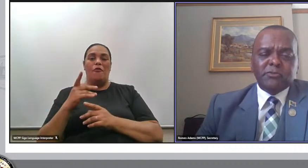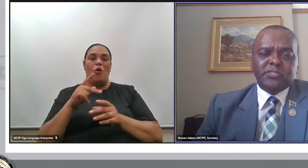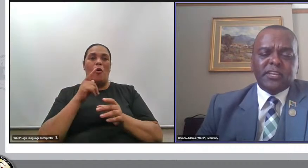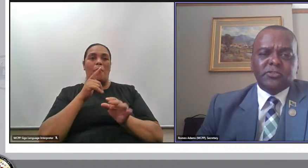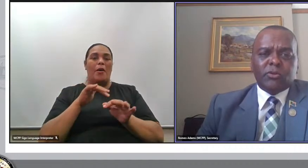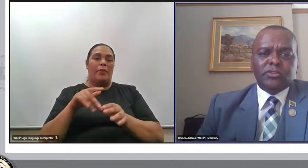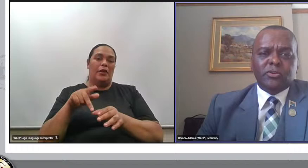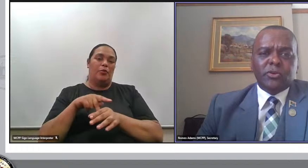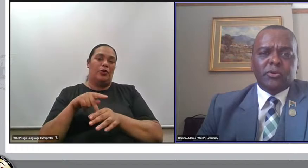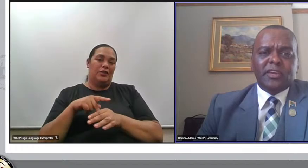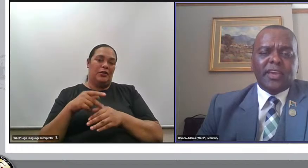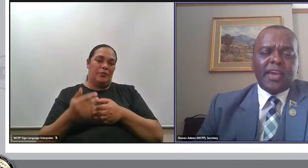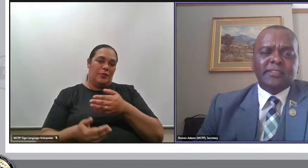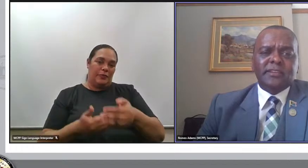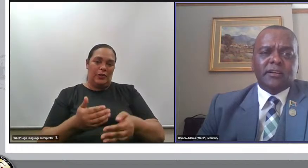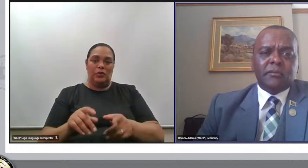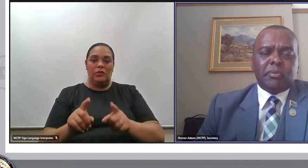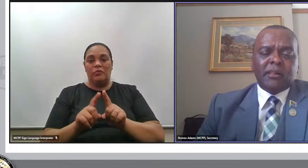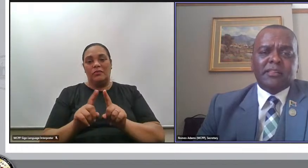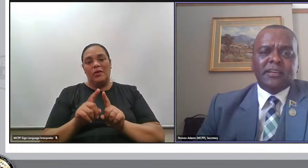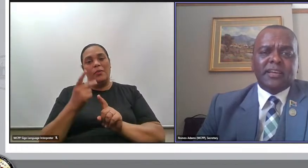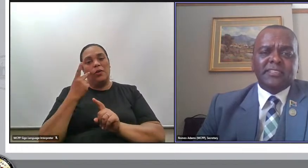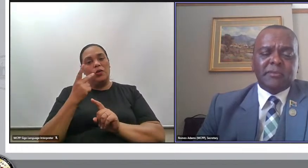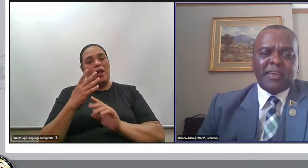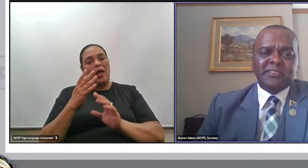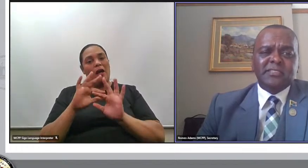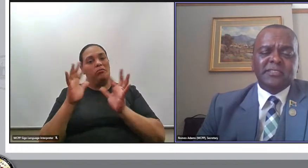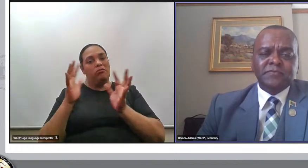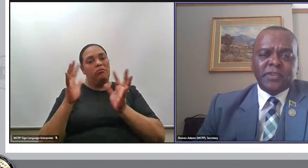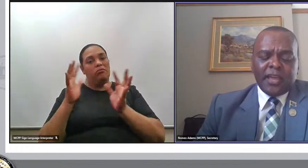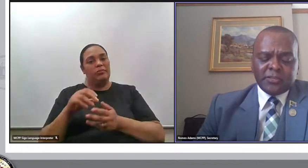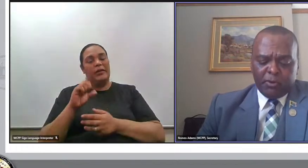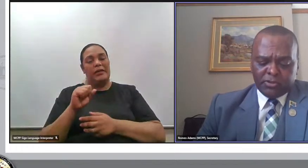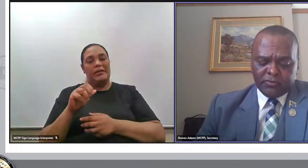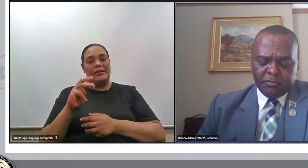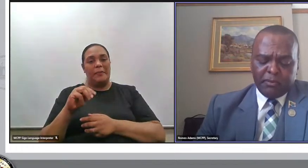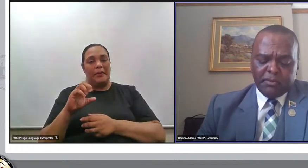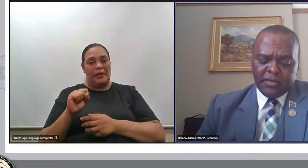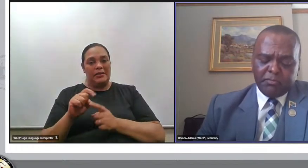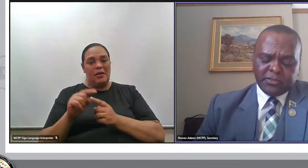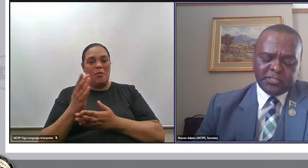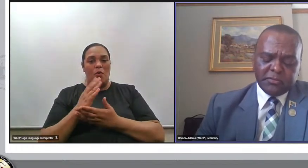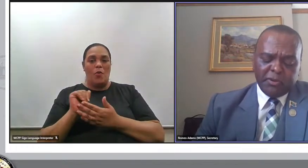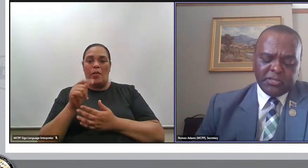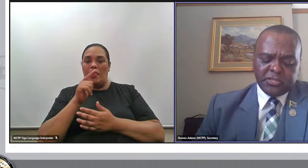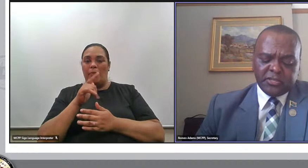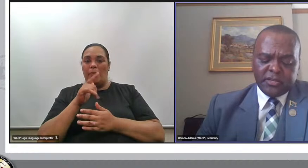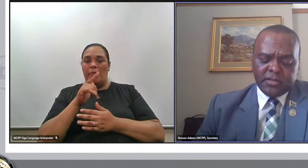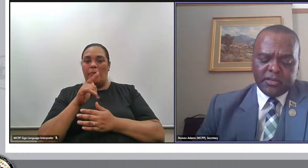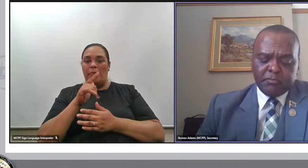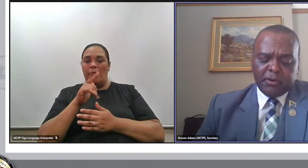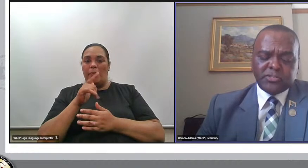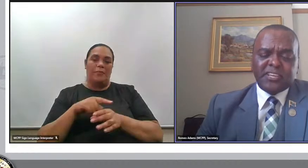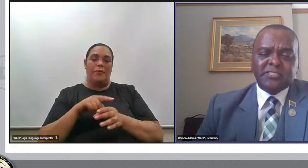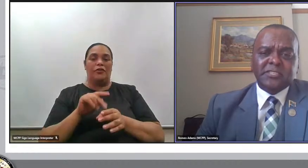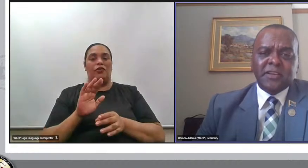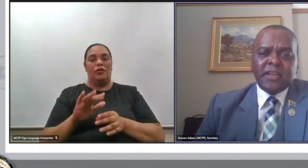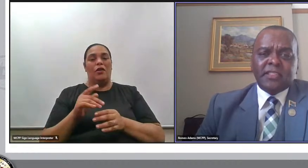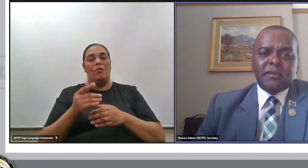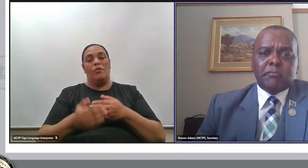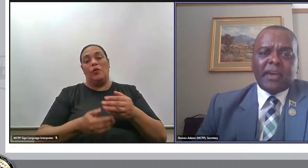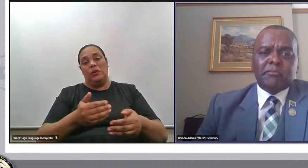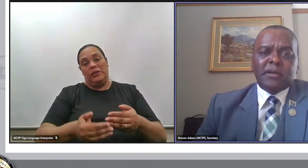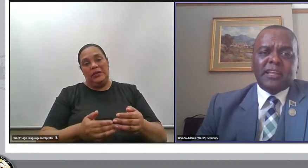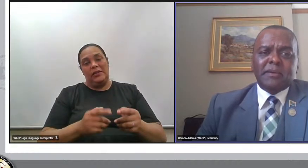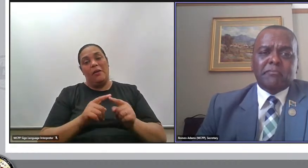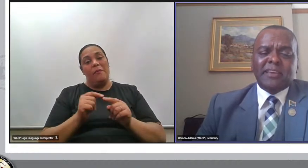participation process, also looking at bulk SMSs as part of the public participation processes.